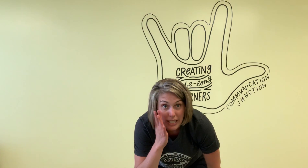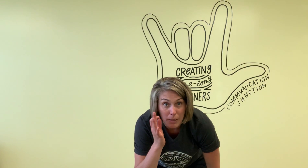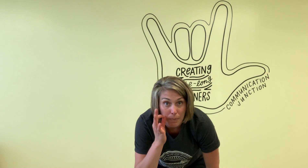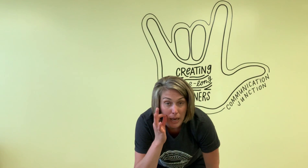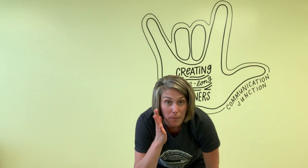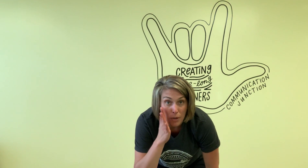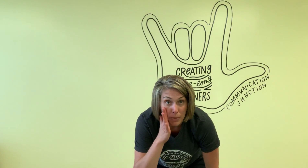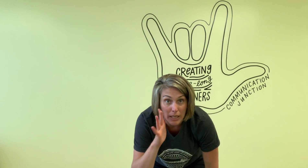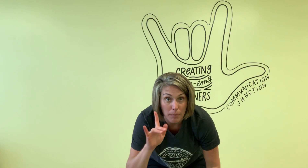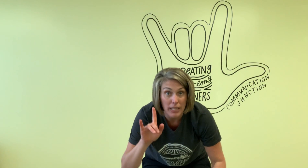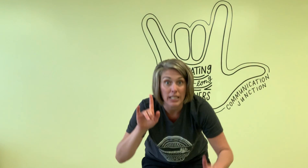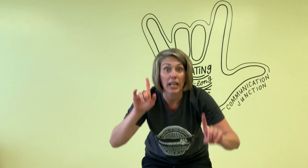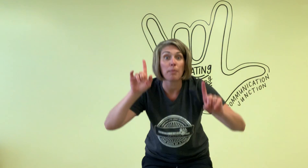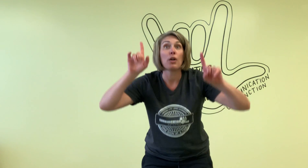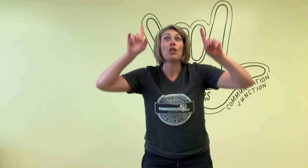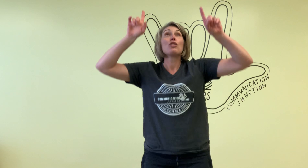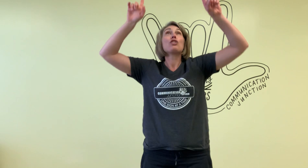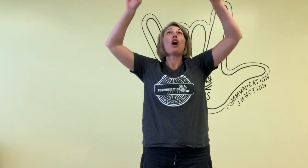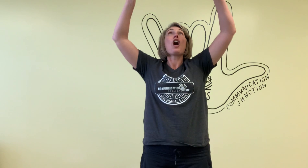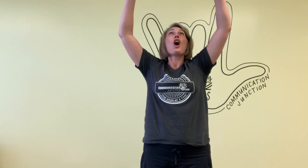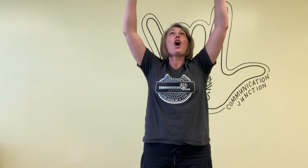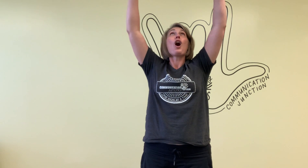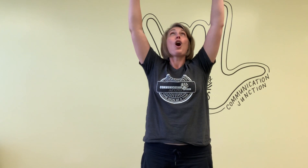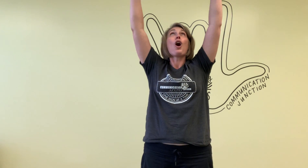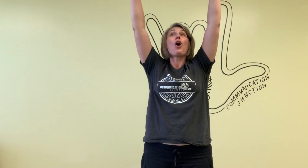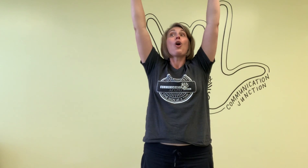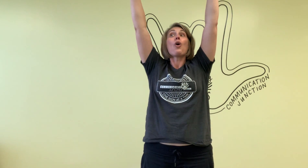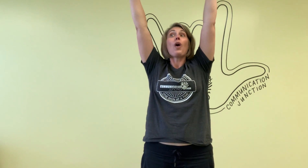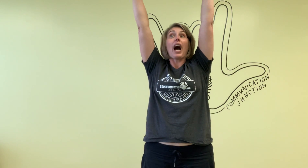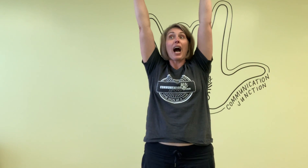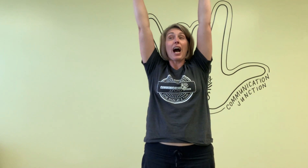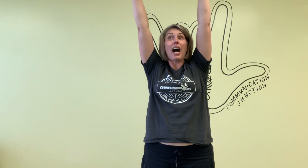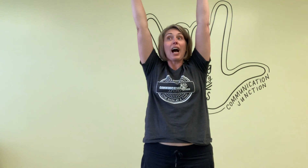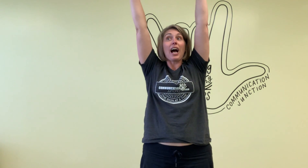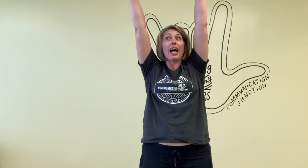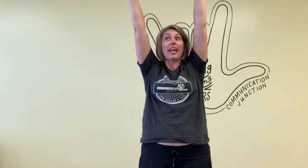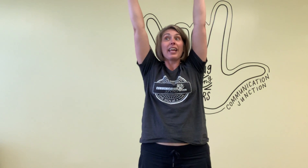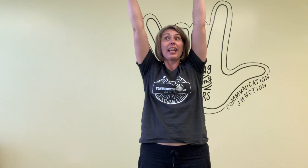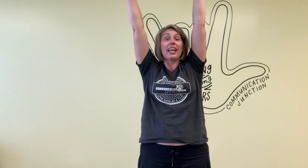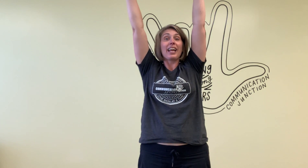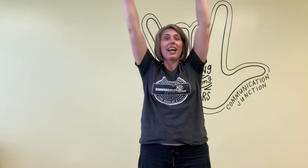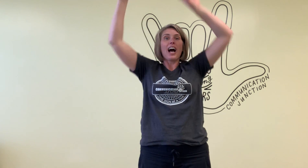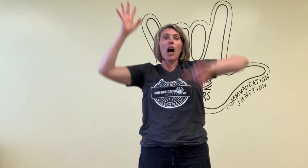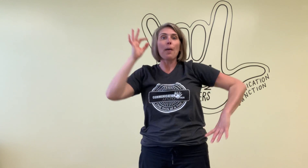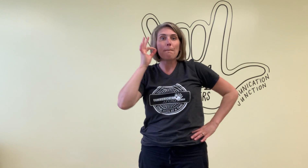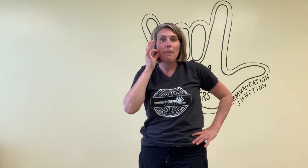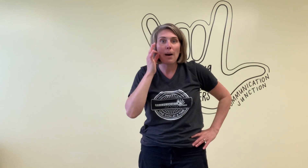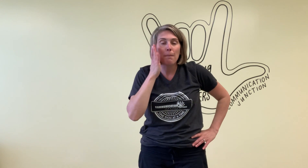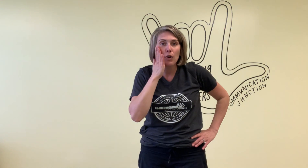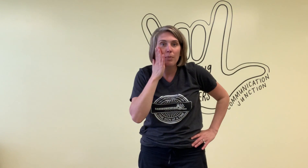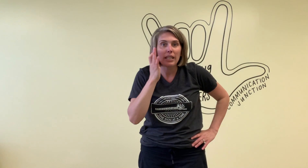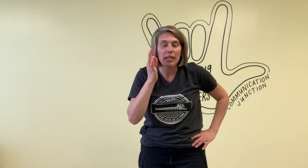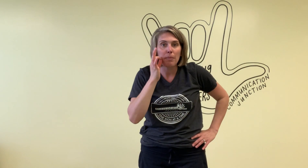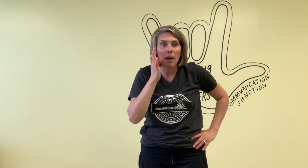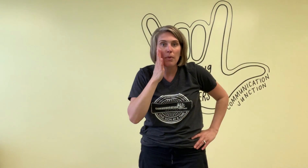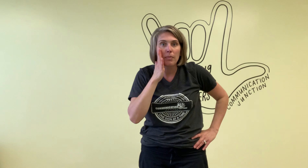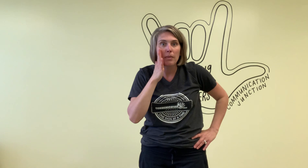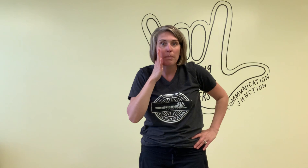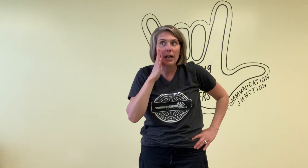Bumblebee, bumblebee, buzzing up so high. Bumblebee, bumblebee,